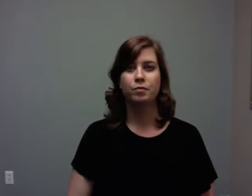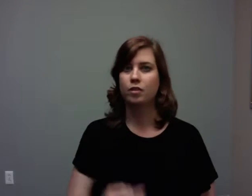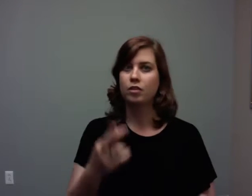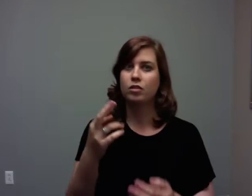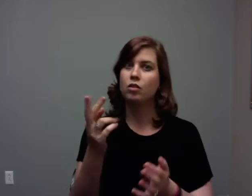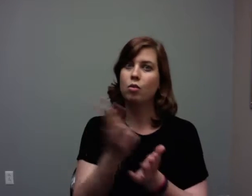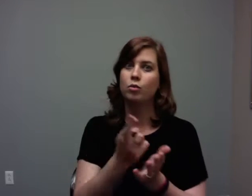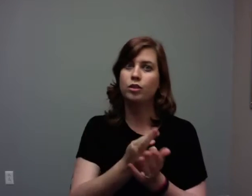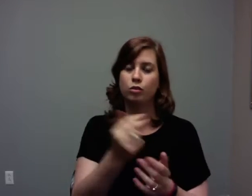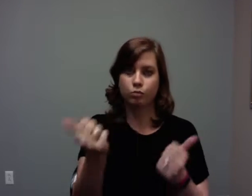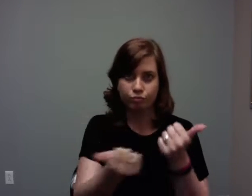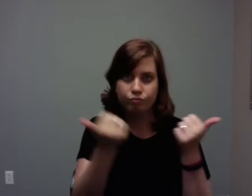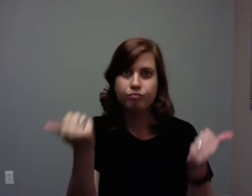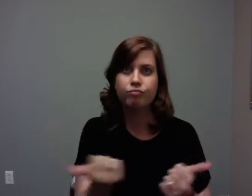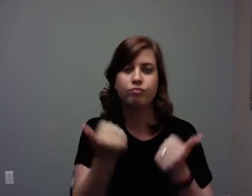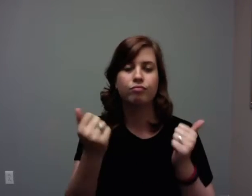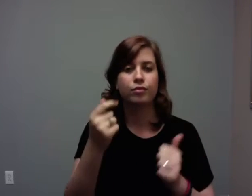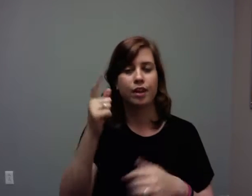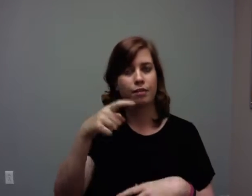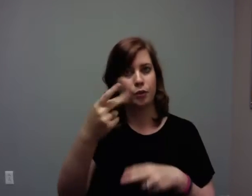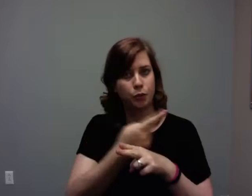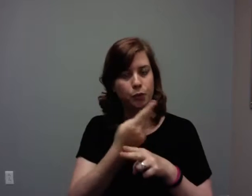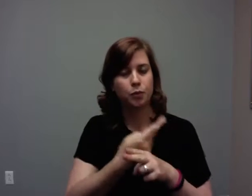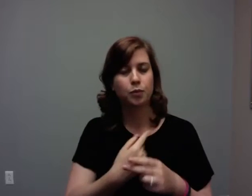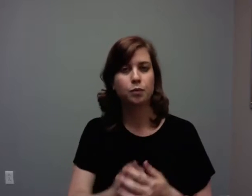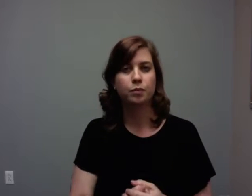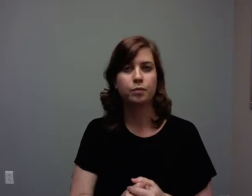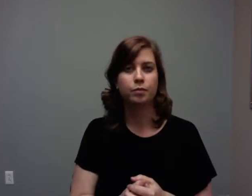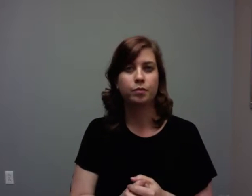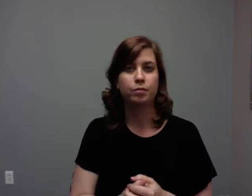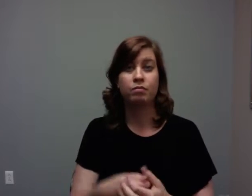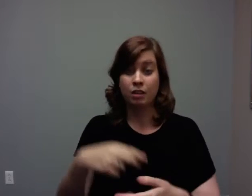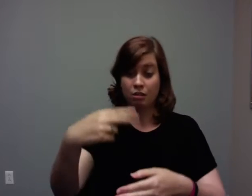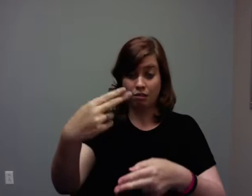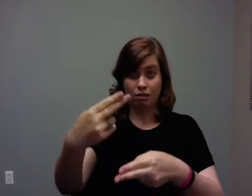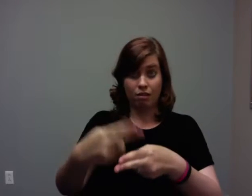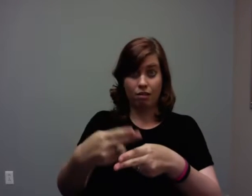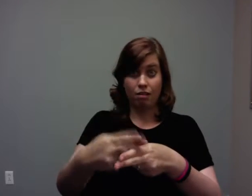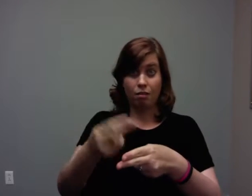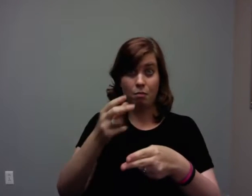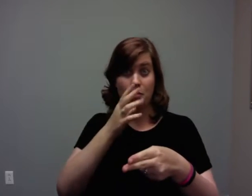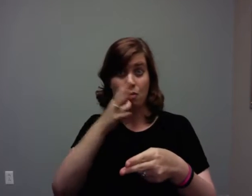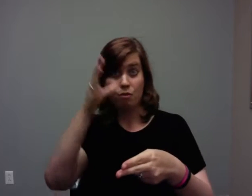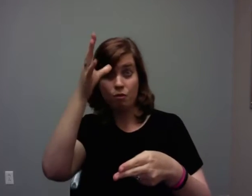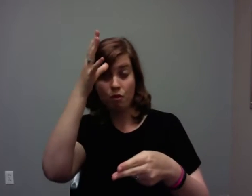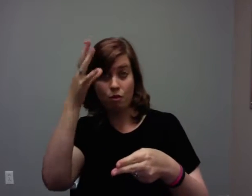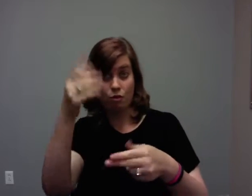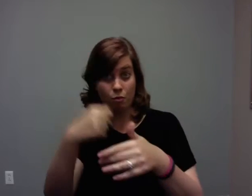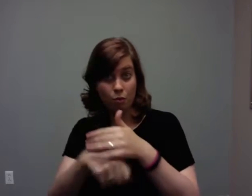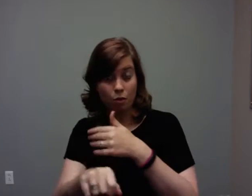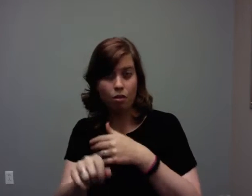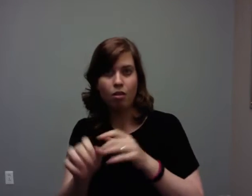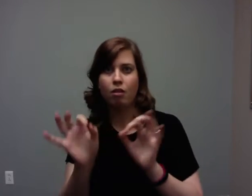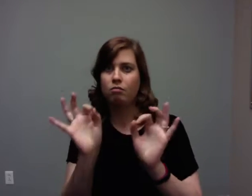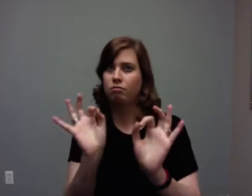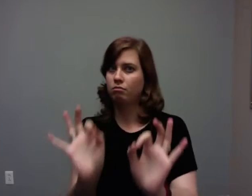a name? Well, boy, that makes it even easier. Not that you'll be 100% successful, not that